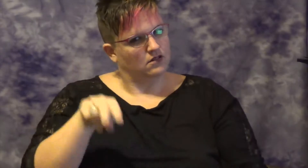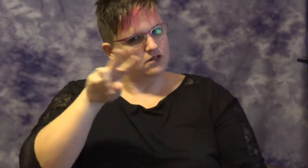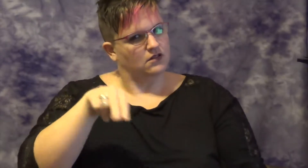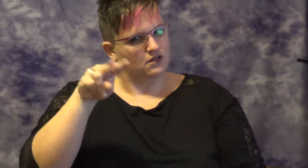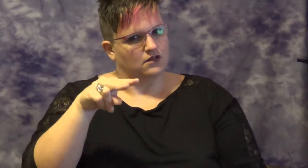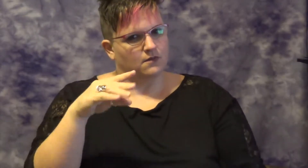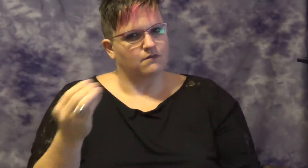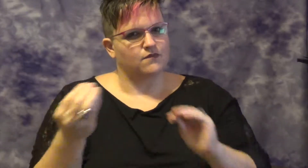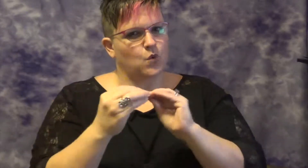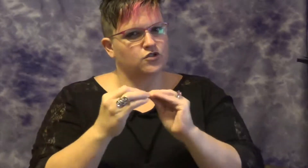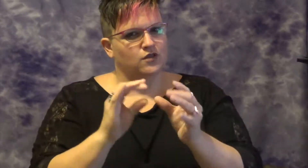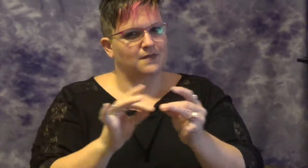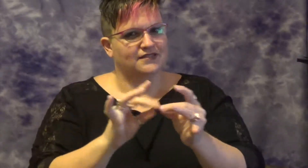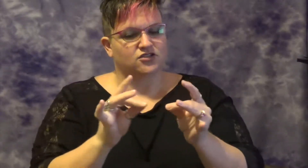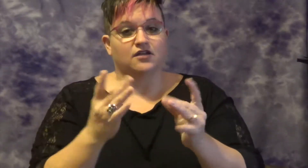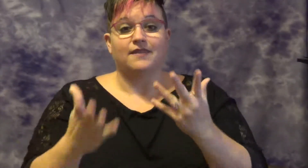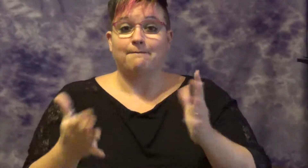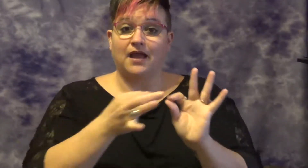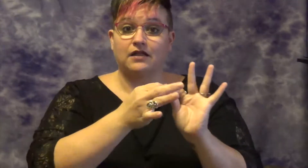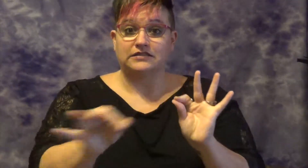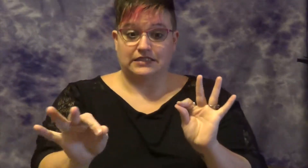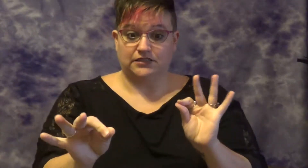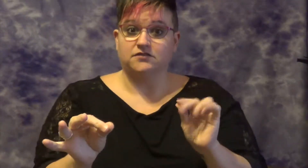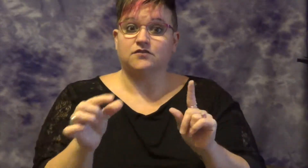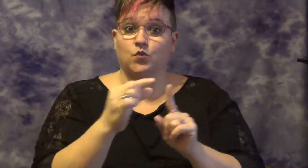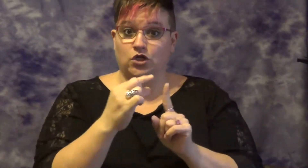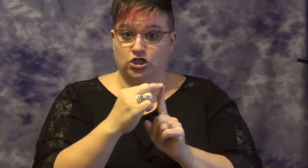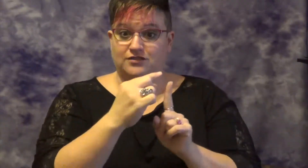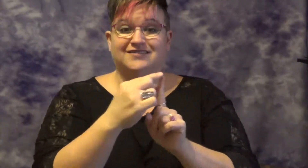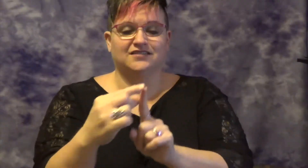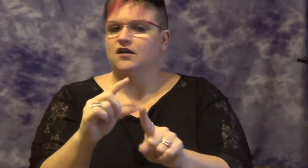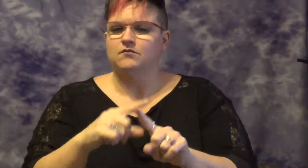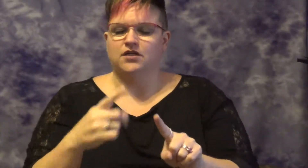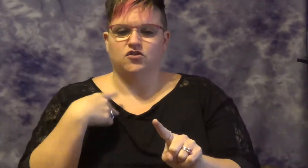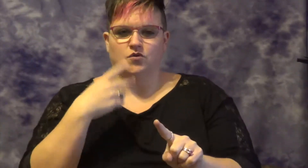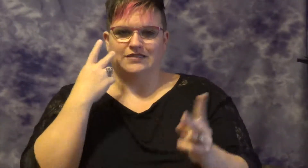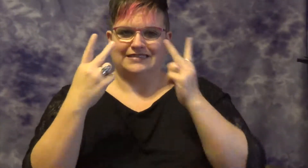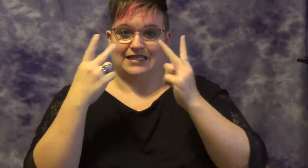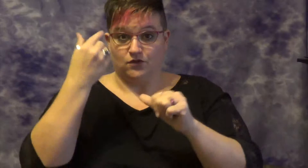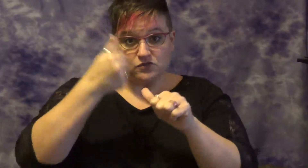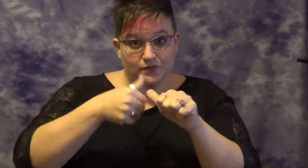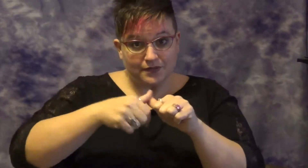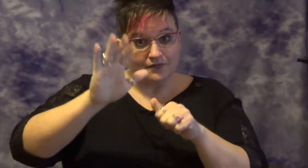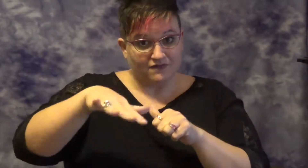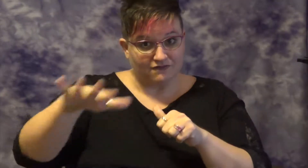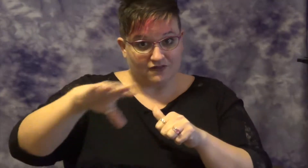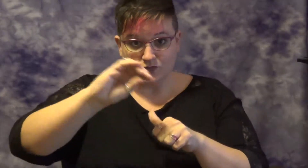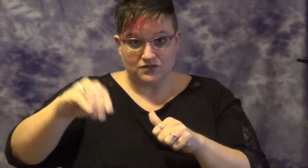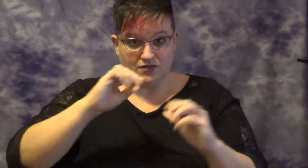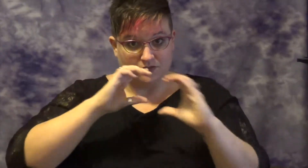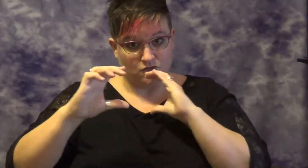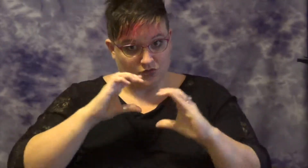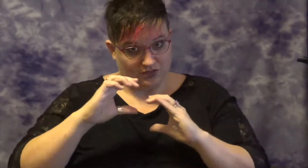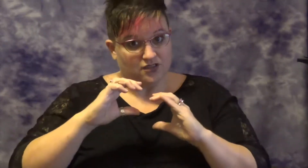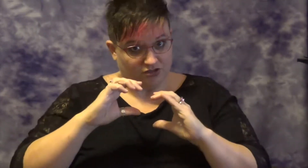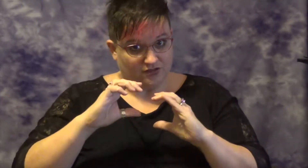the intonation or hear the intonation, and the words might not always match